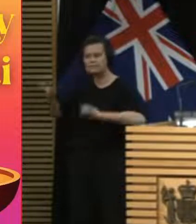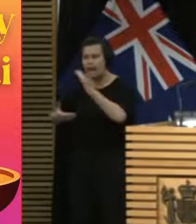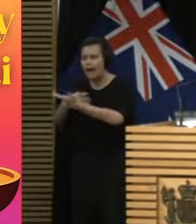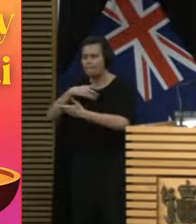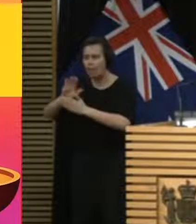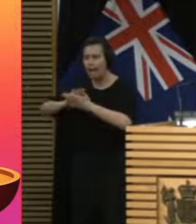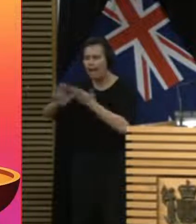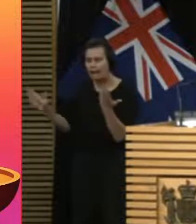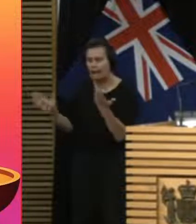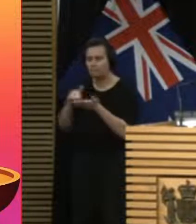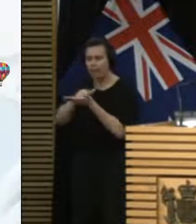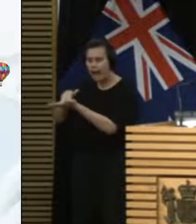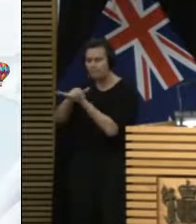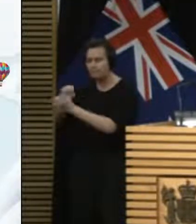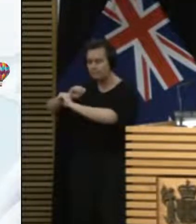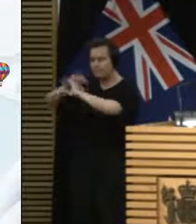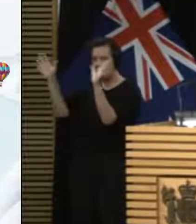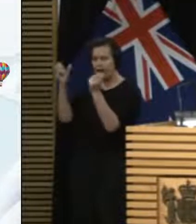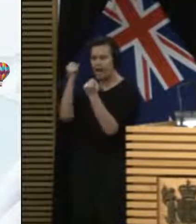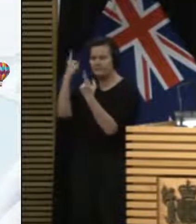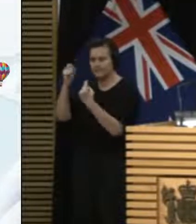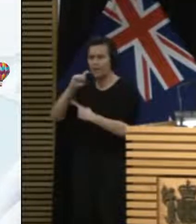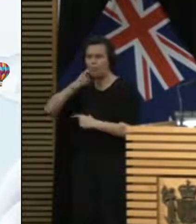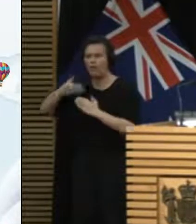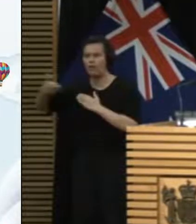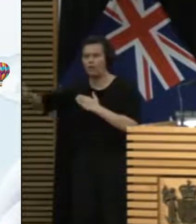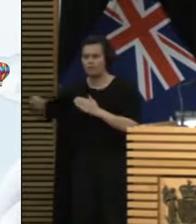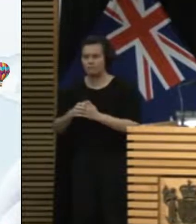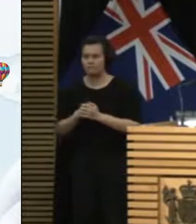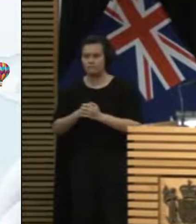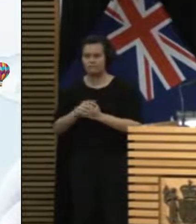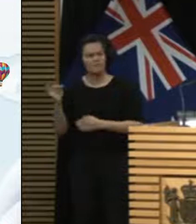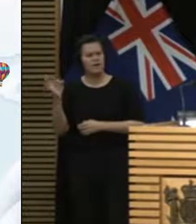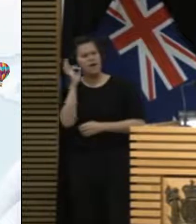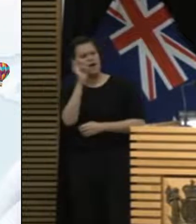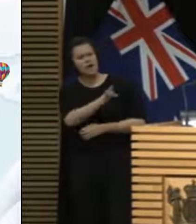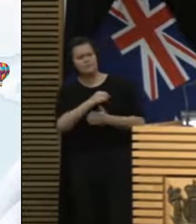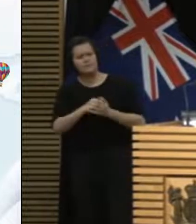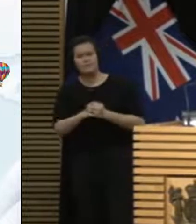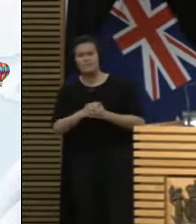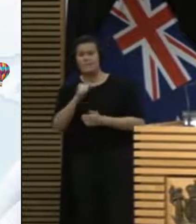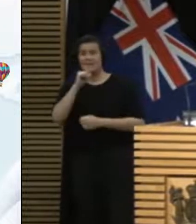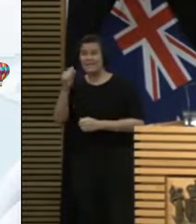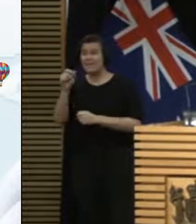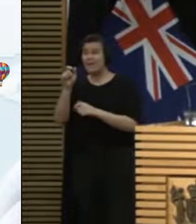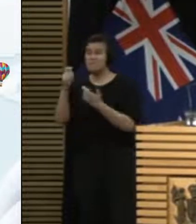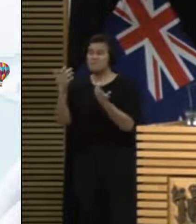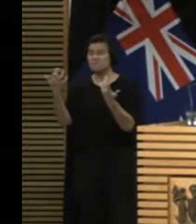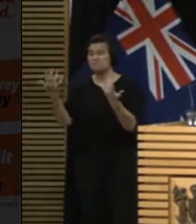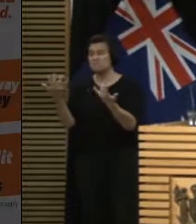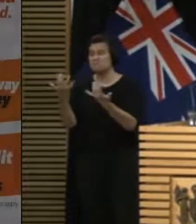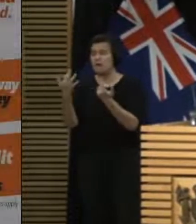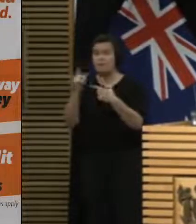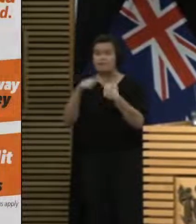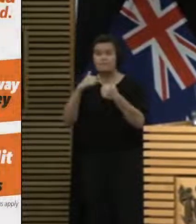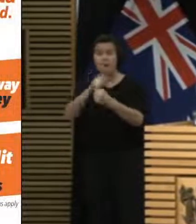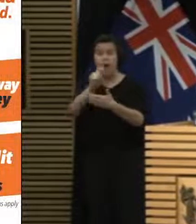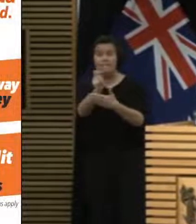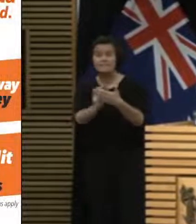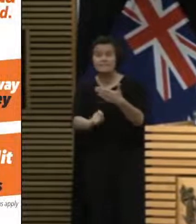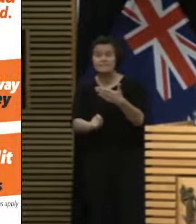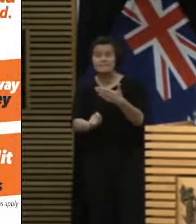a vaccine mandate for their staff. And on that, so if Yeah. areas that aren't customer facing, so office workers,